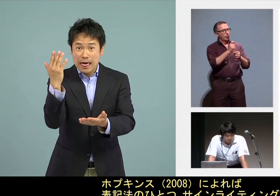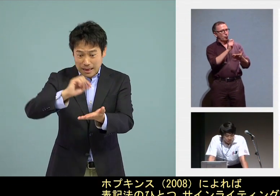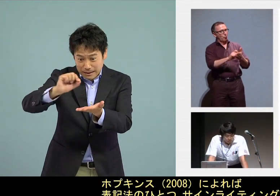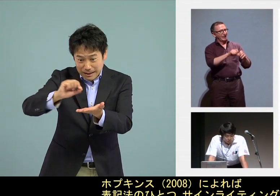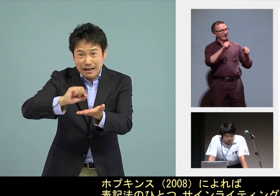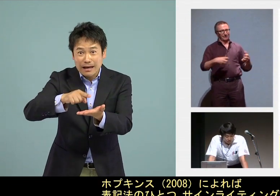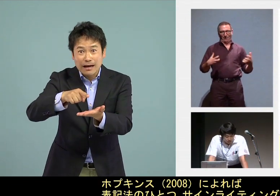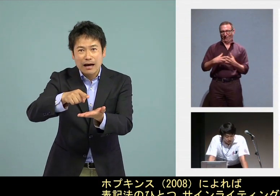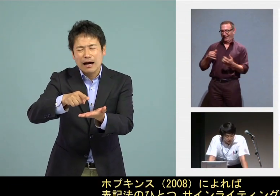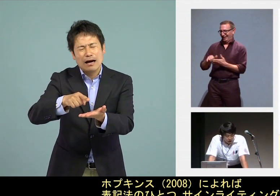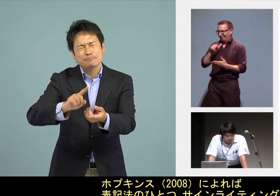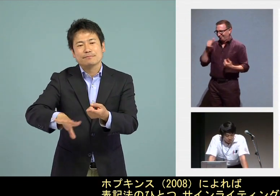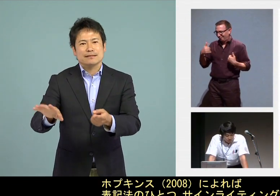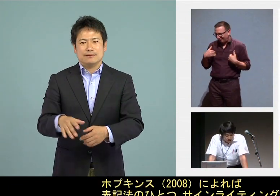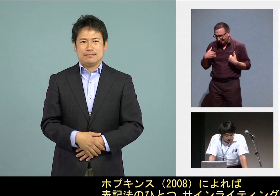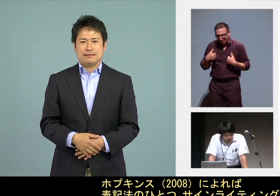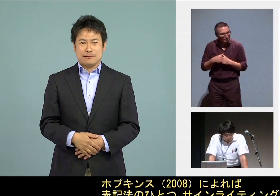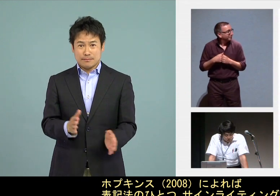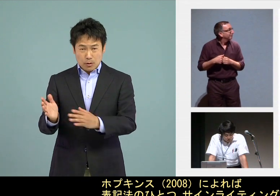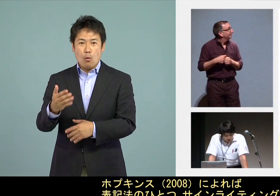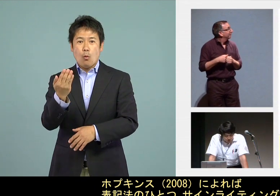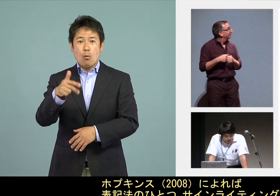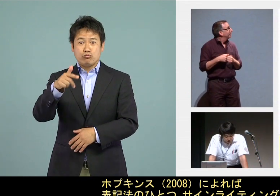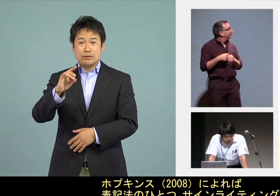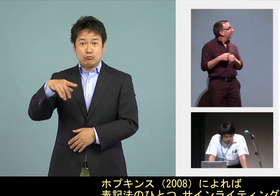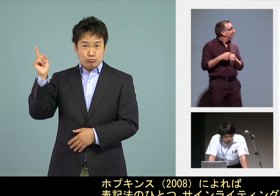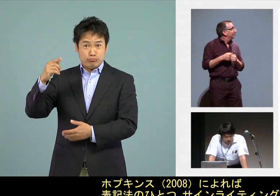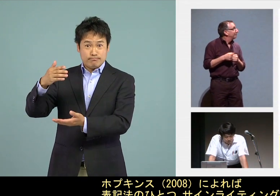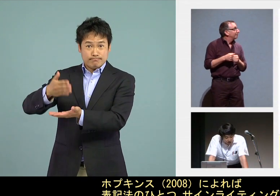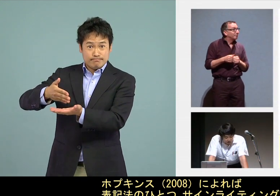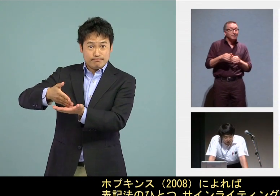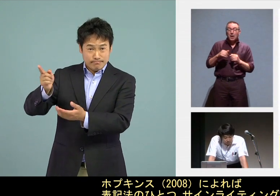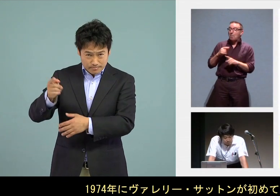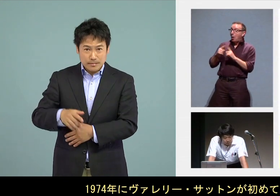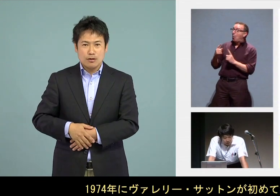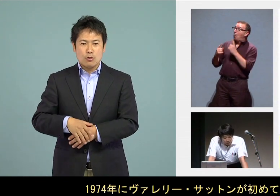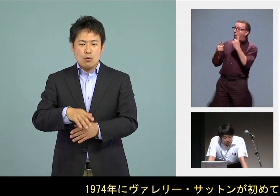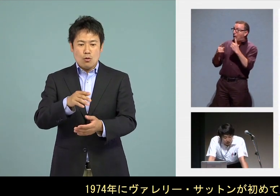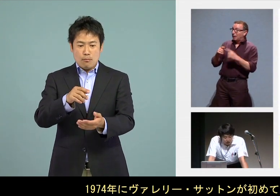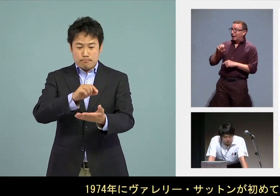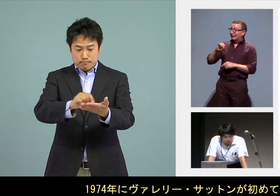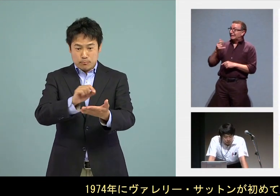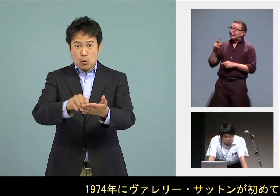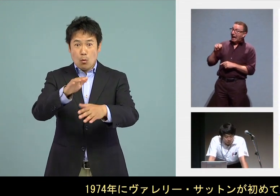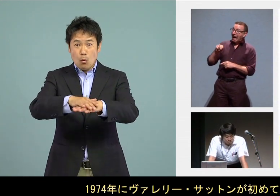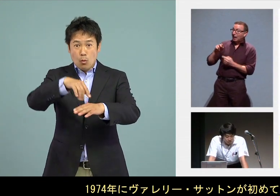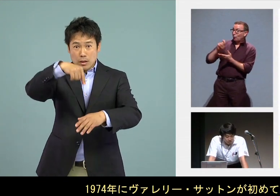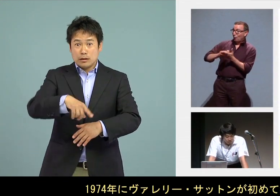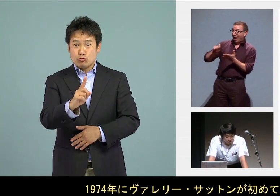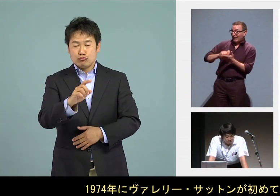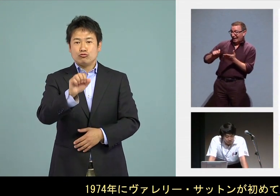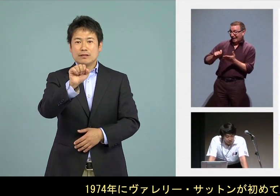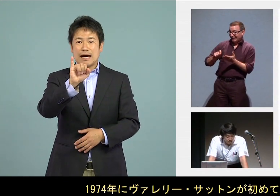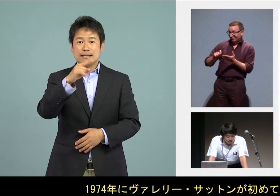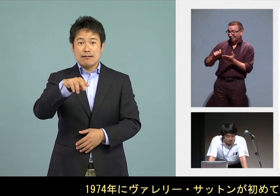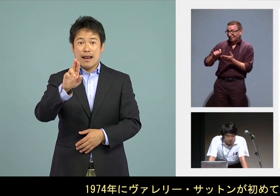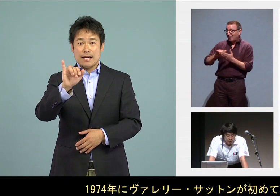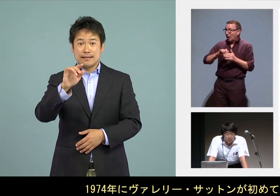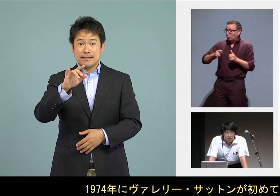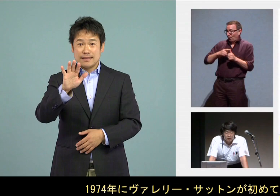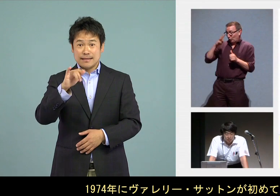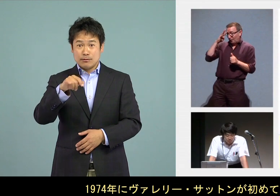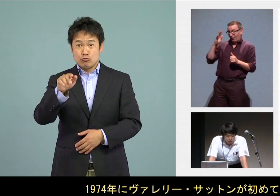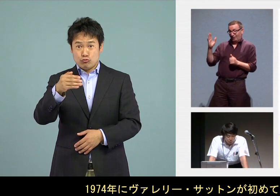And Hopkins, 2008, argues that a transcription system, sign writing, which was initially invented